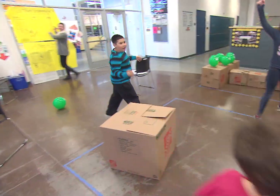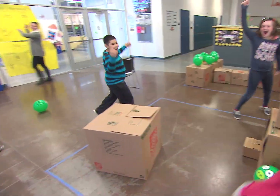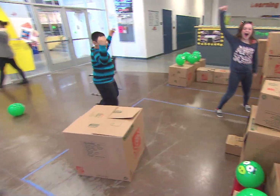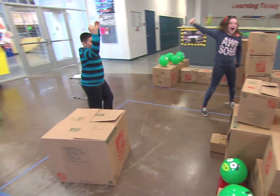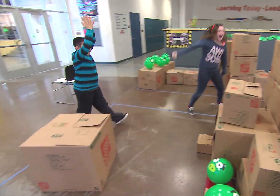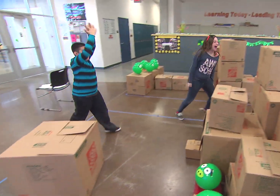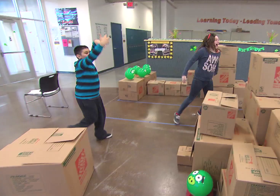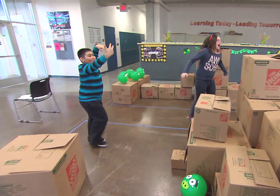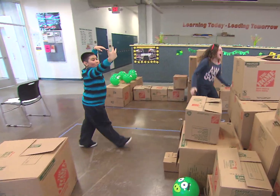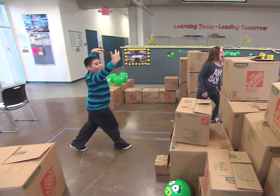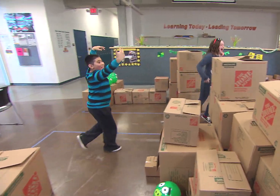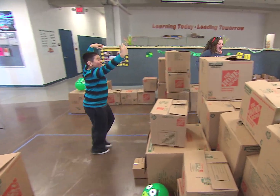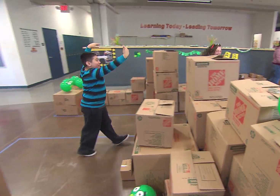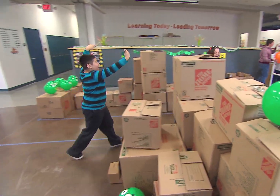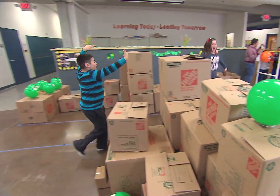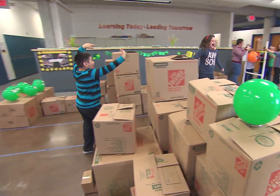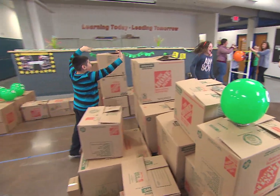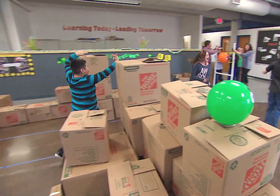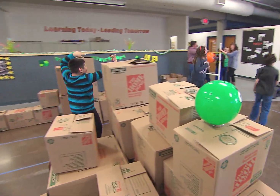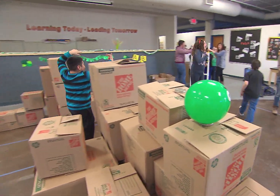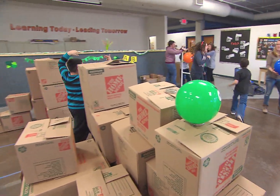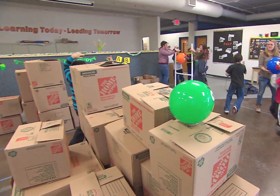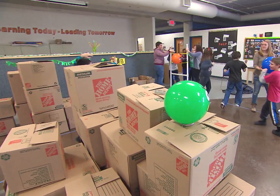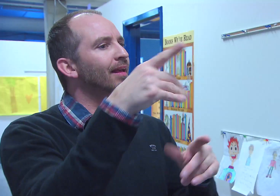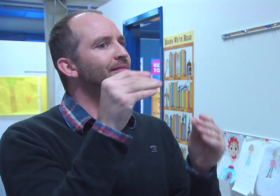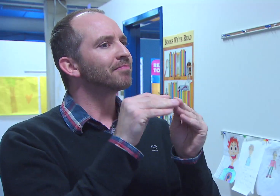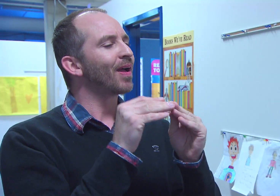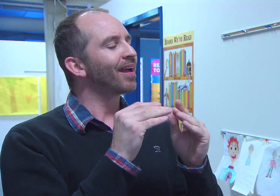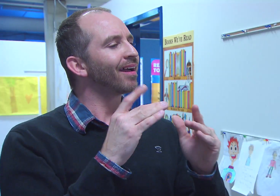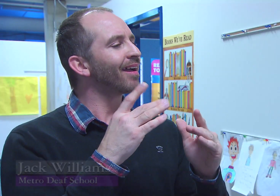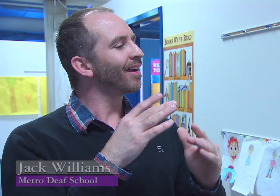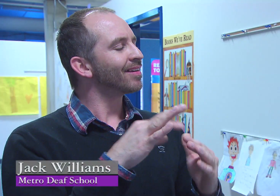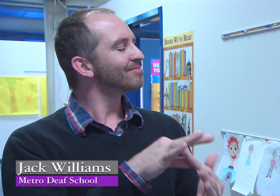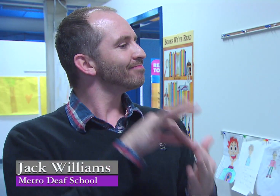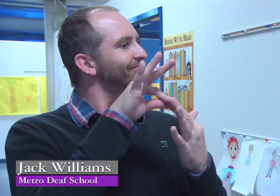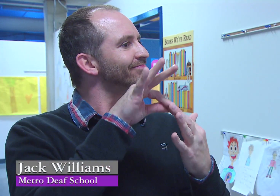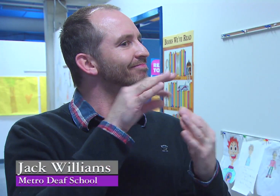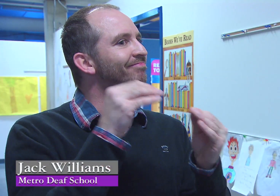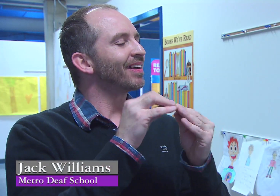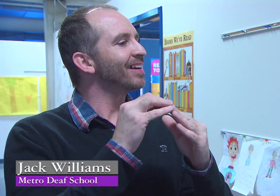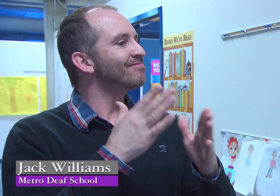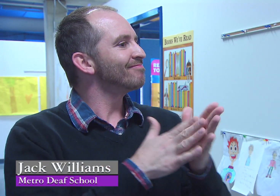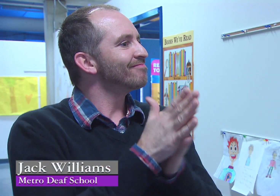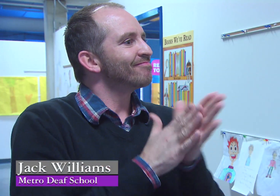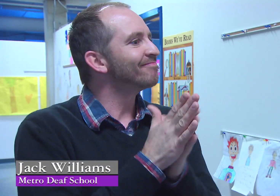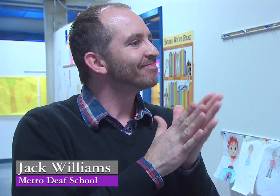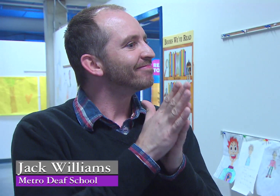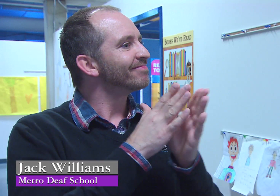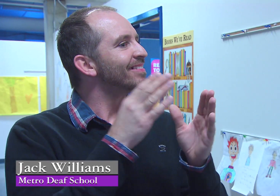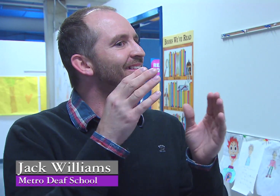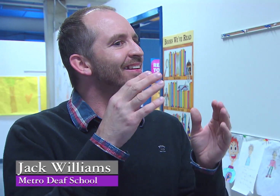Metro Deaf School sees the impact. And here it's more special, it's more motivating